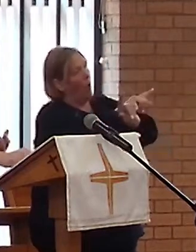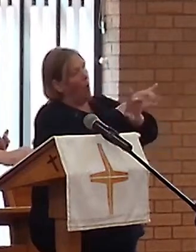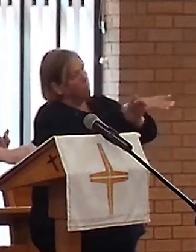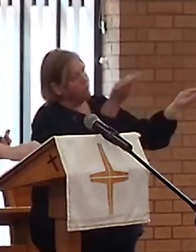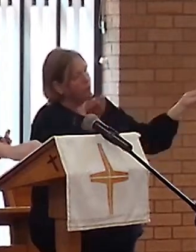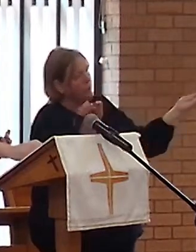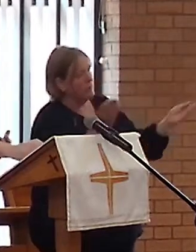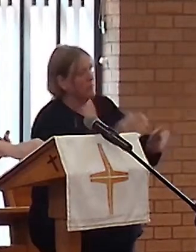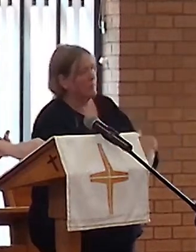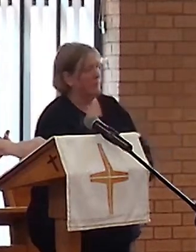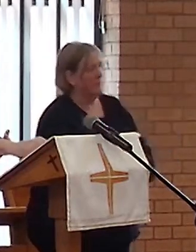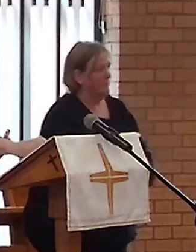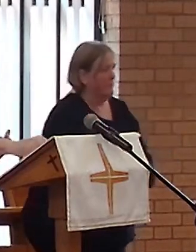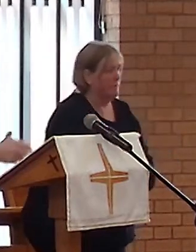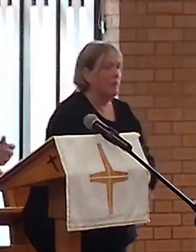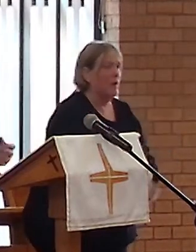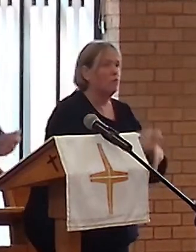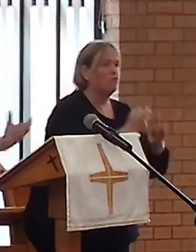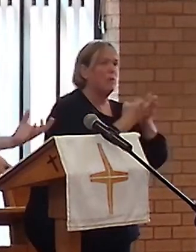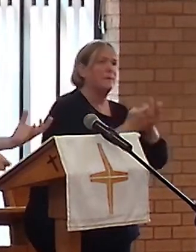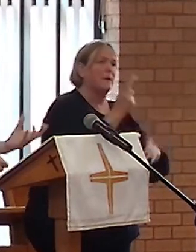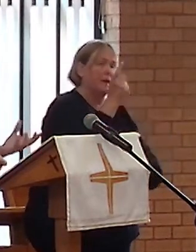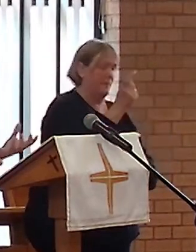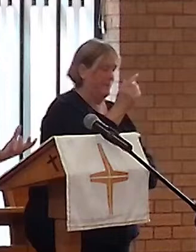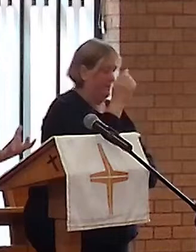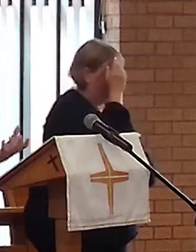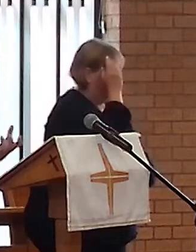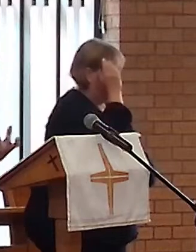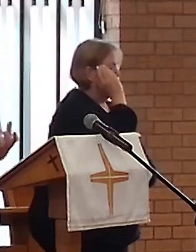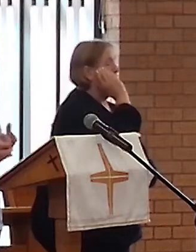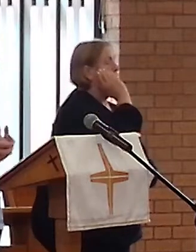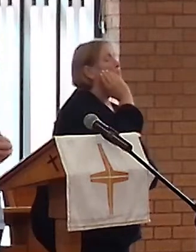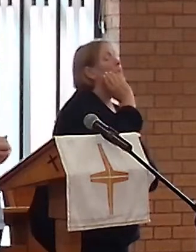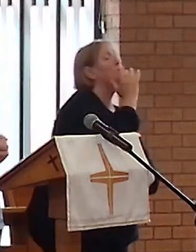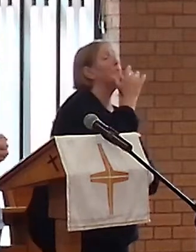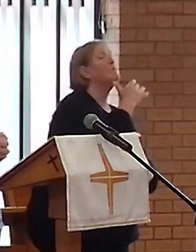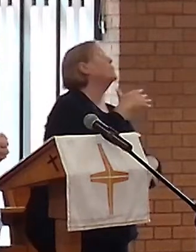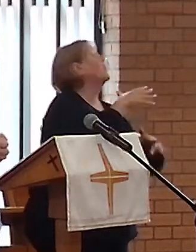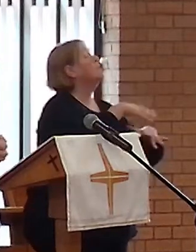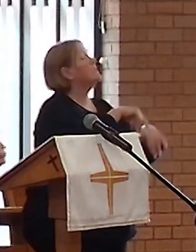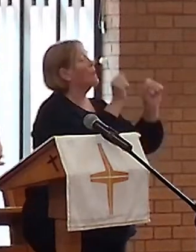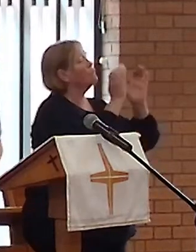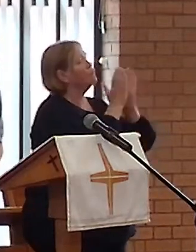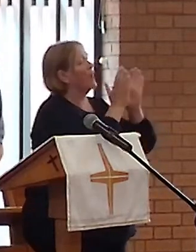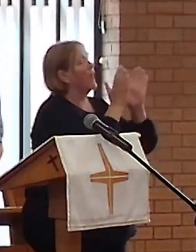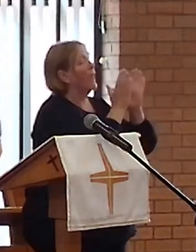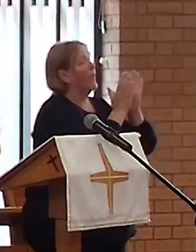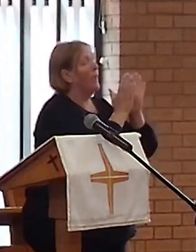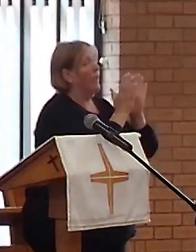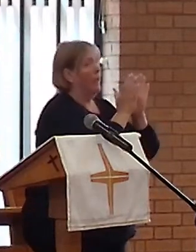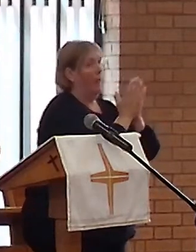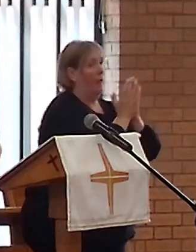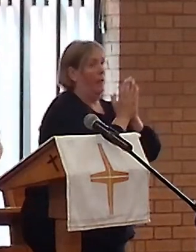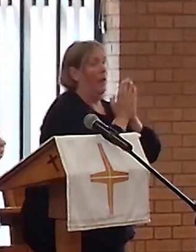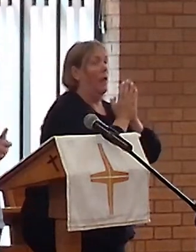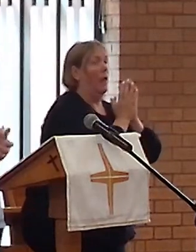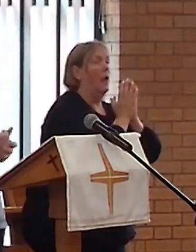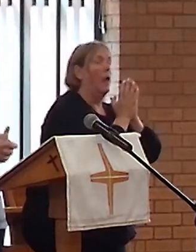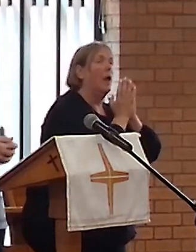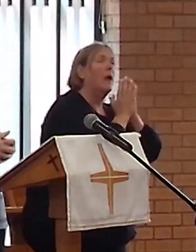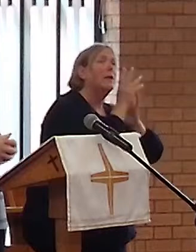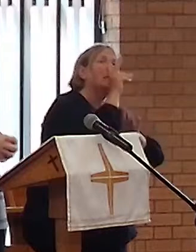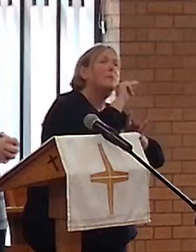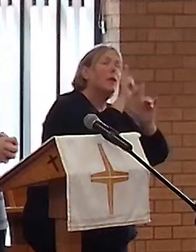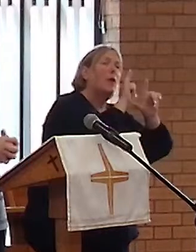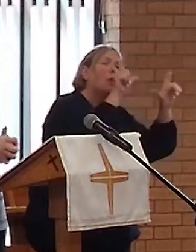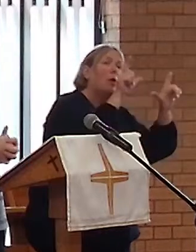I began praying from that song, Speak, O Lord, that says that the light of Christ may be seen in